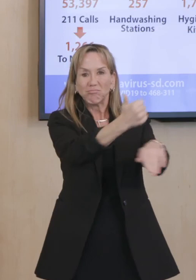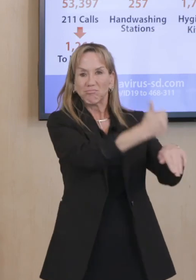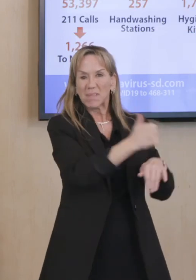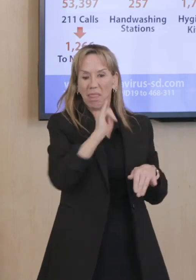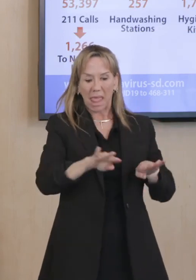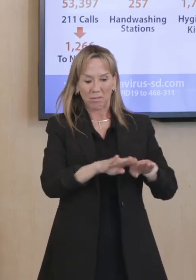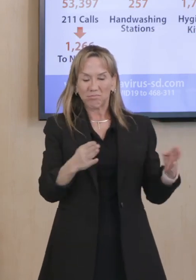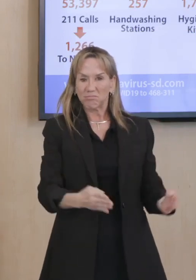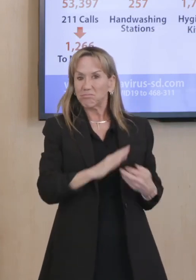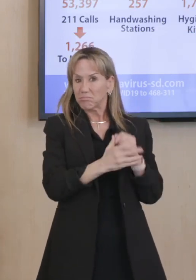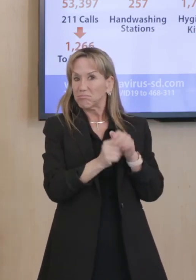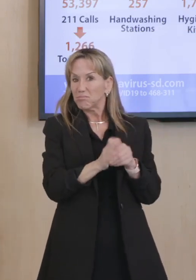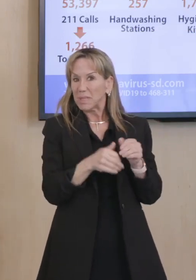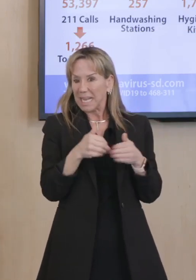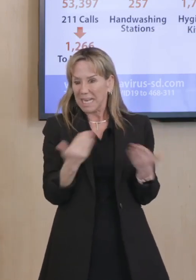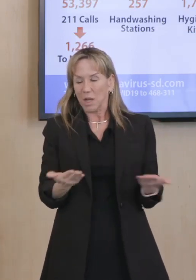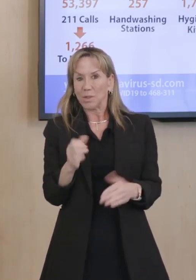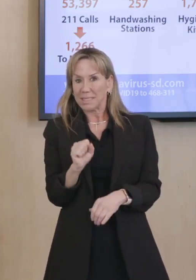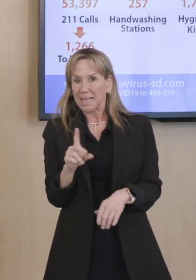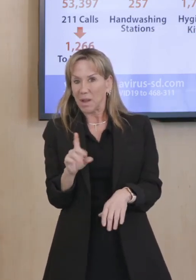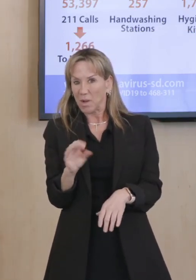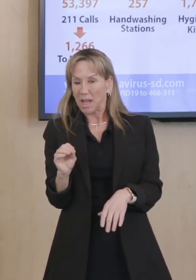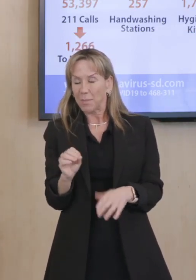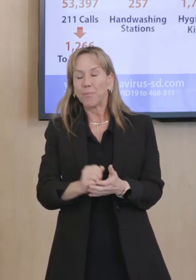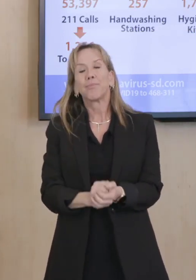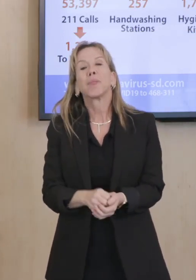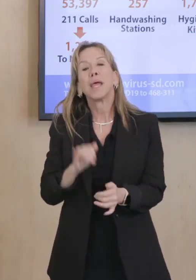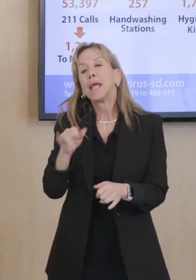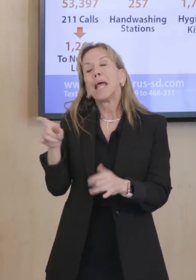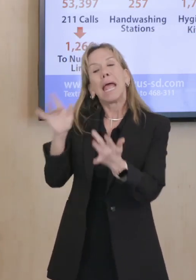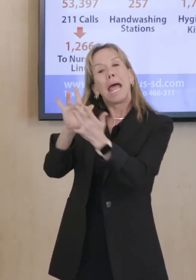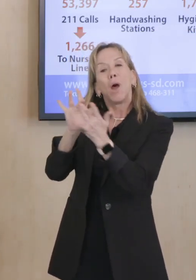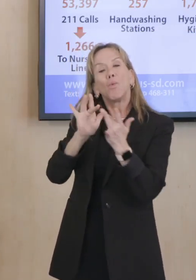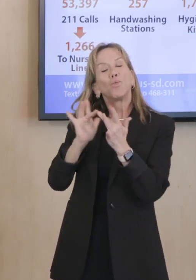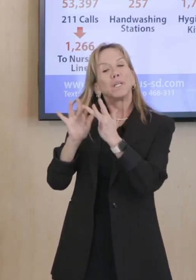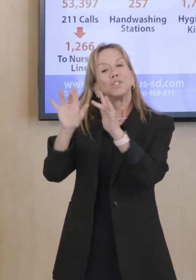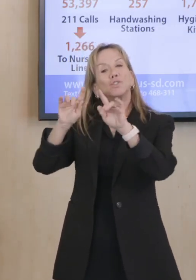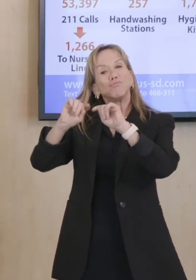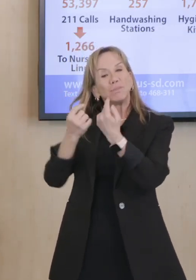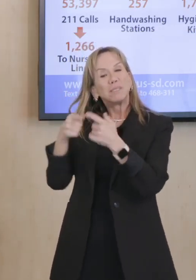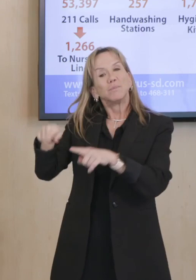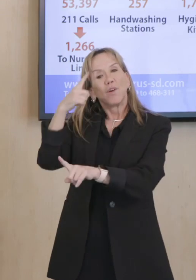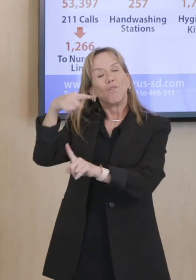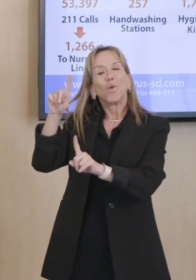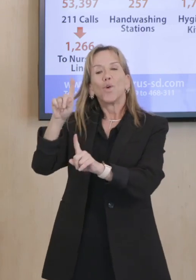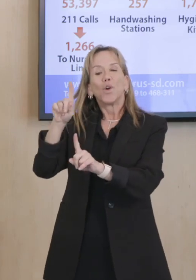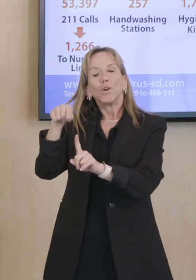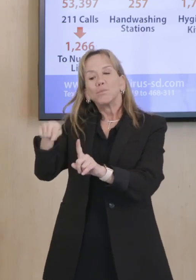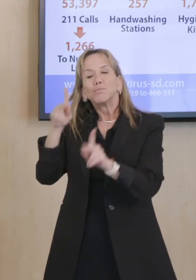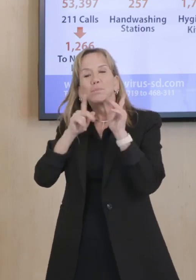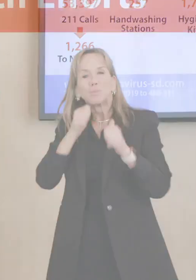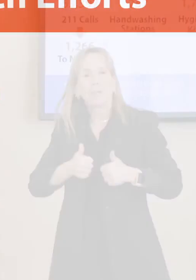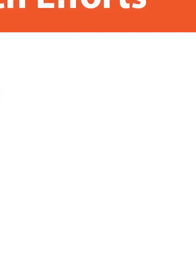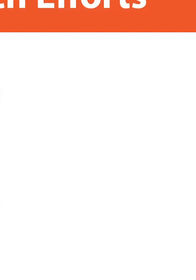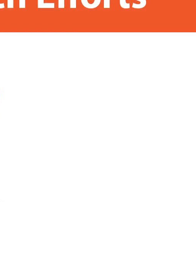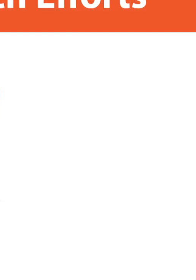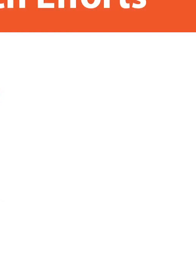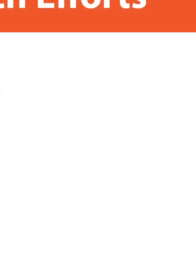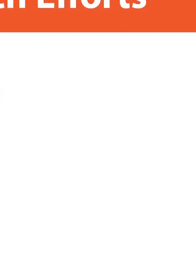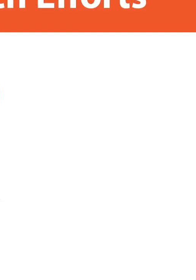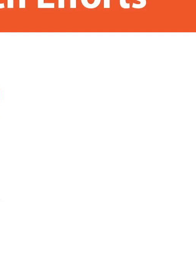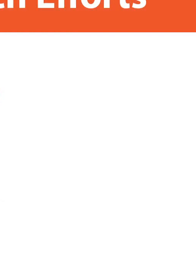to jurisdictions throughout San Diego County. Our homeless outreach teams, which are out daily engaging with unsheltered, have distributed